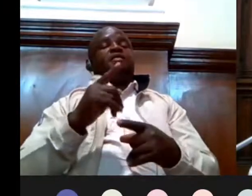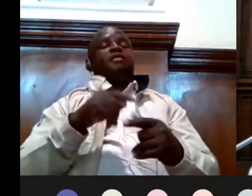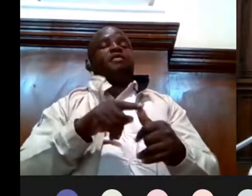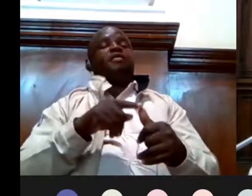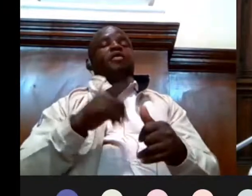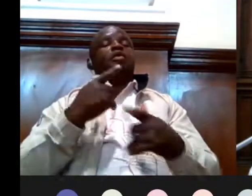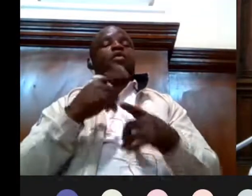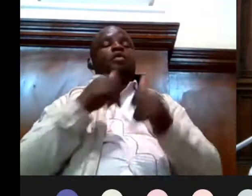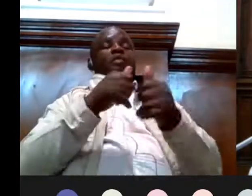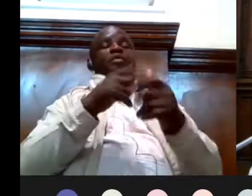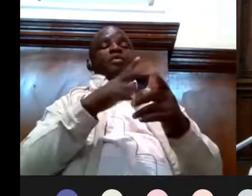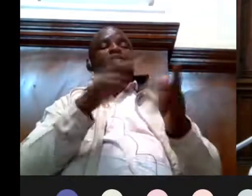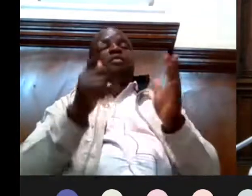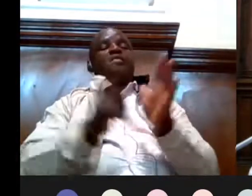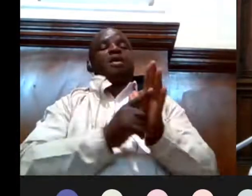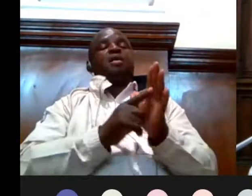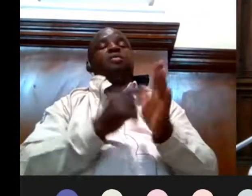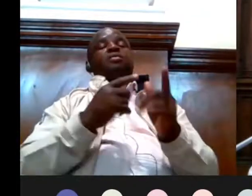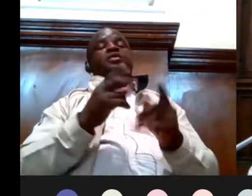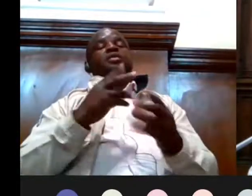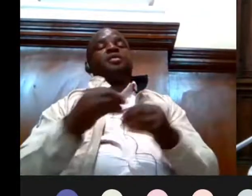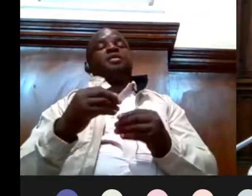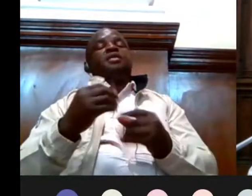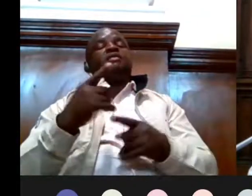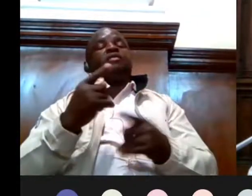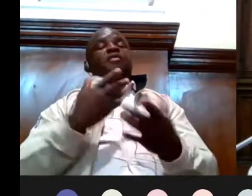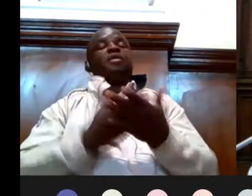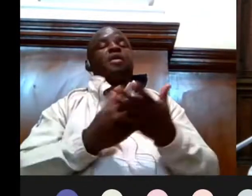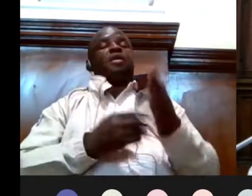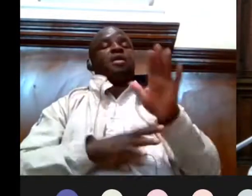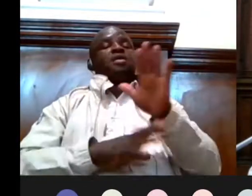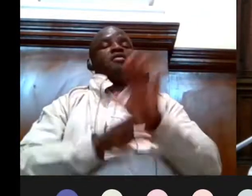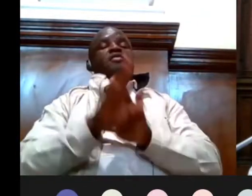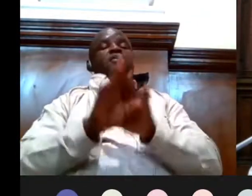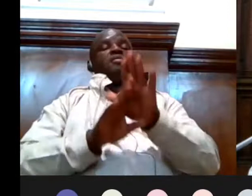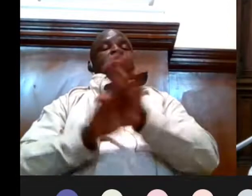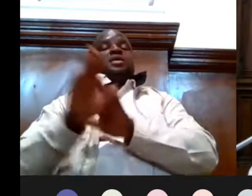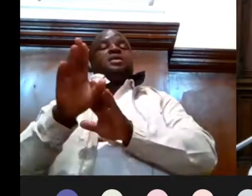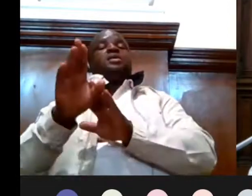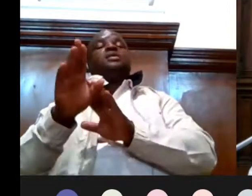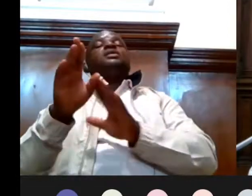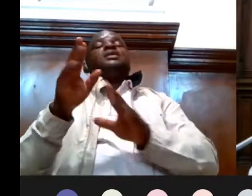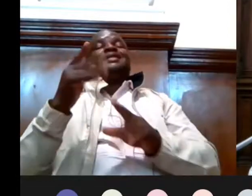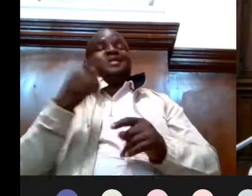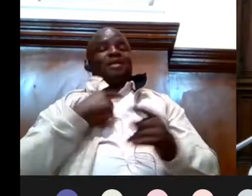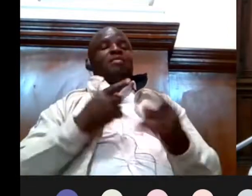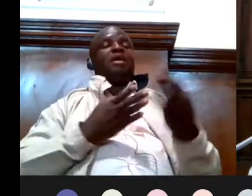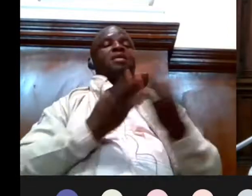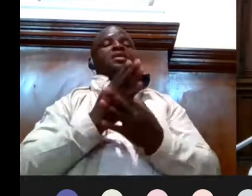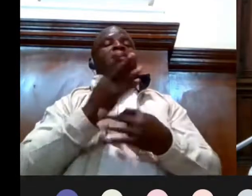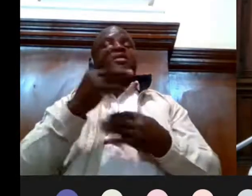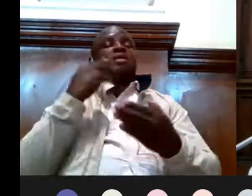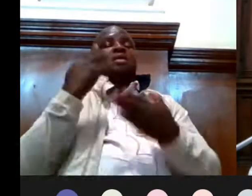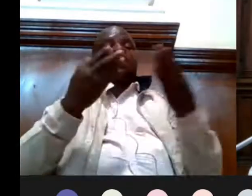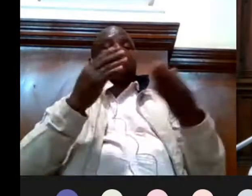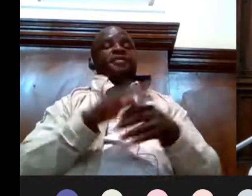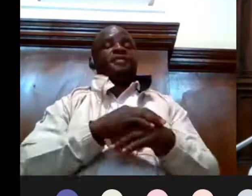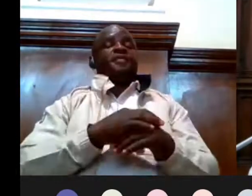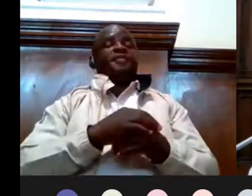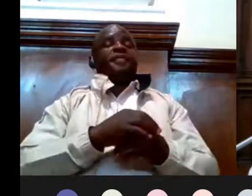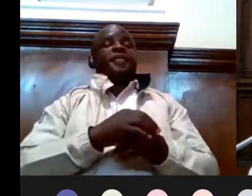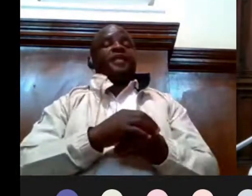compliance requirements so as to enhance their access to government procurement opportunities. Ke rata ho